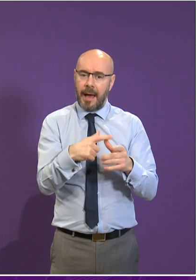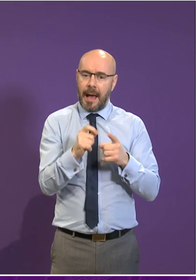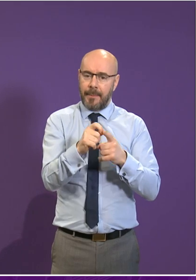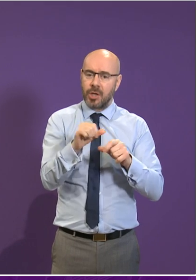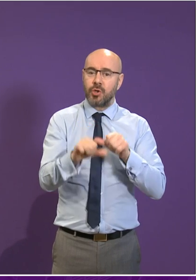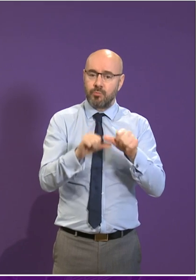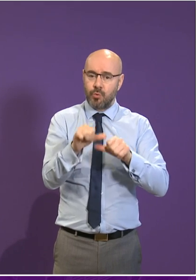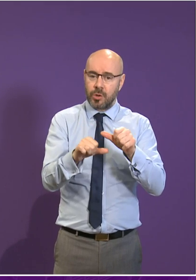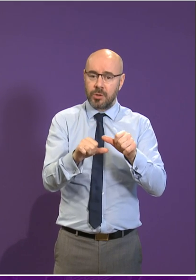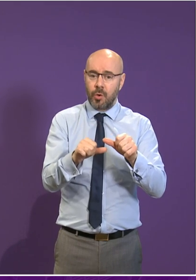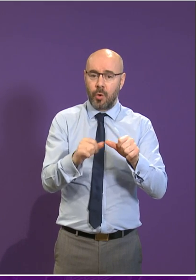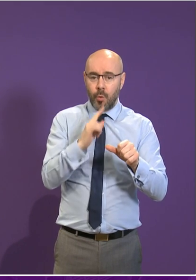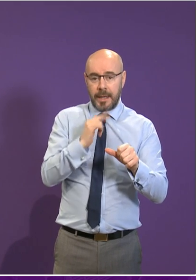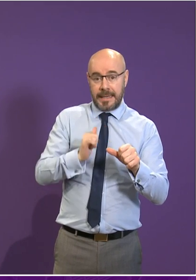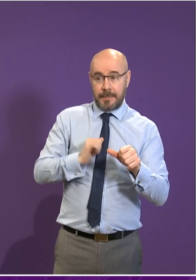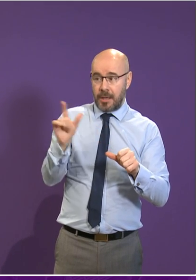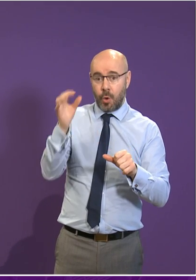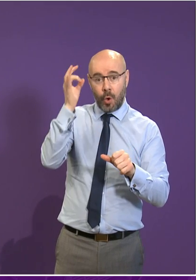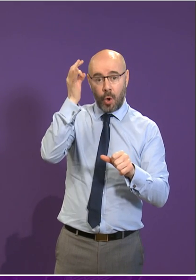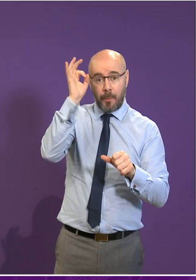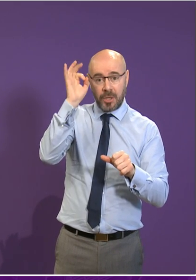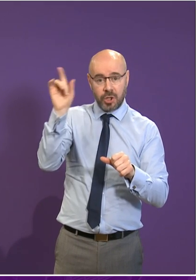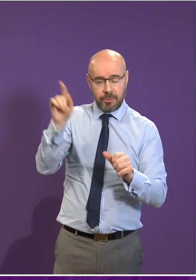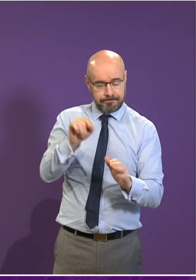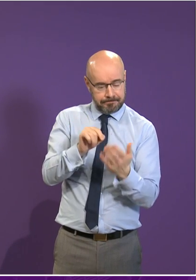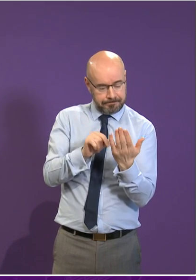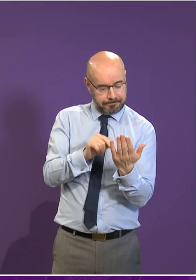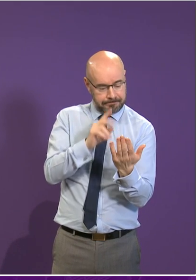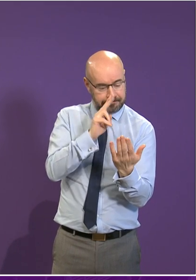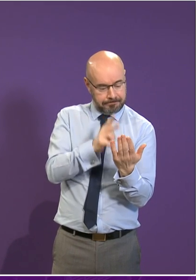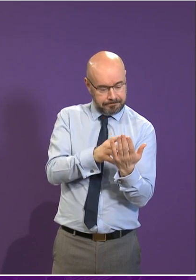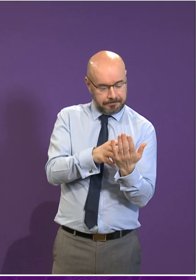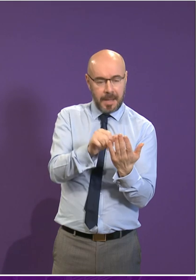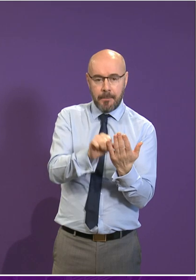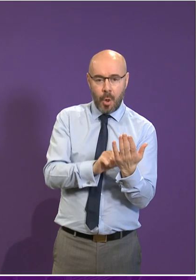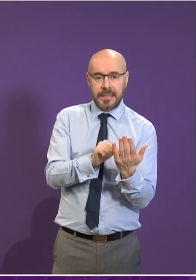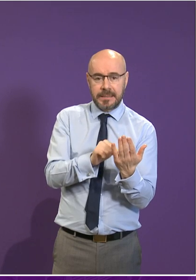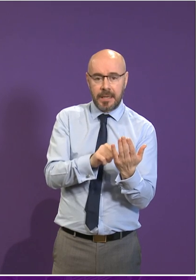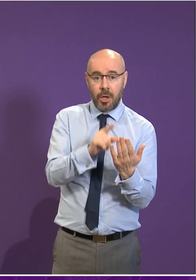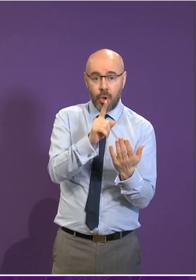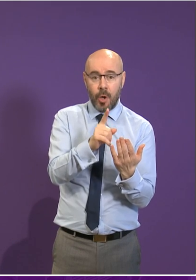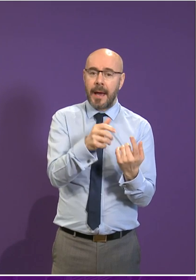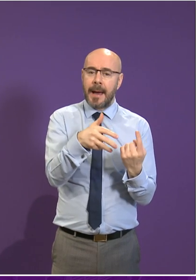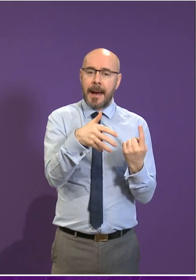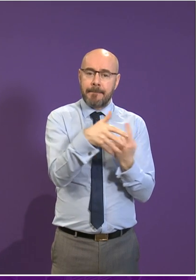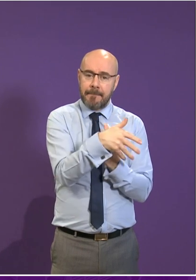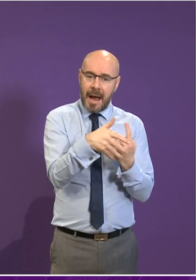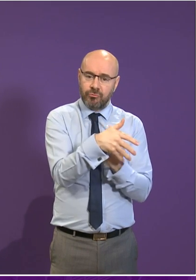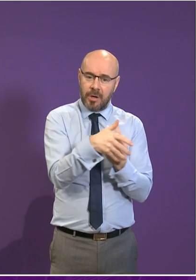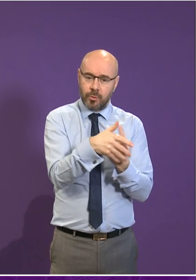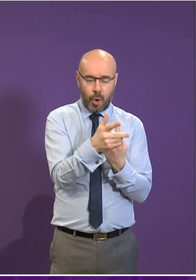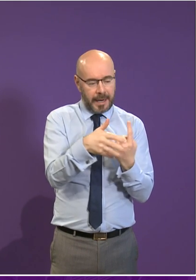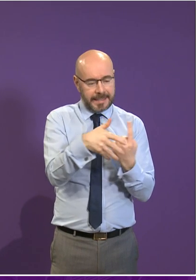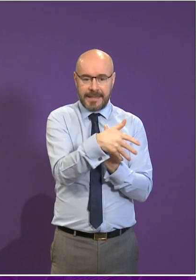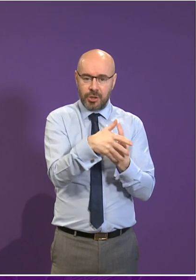that when they're looking at the admissions policy. Contextualised admissions are somewhat broader than